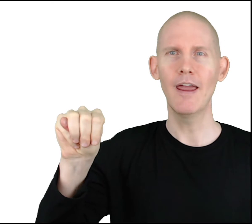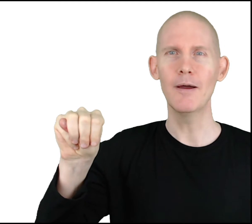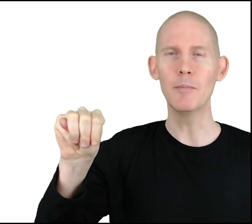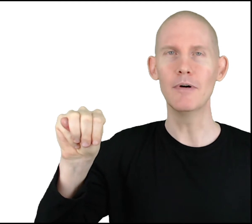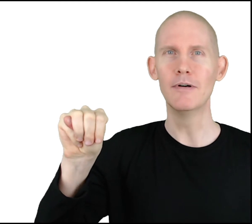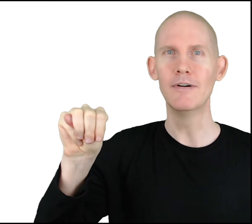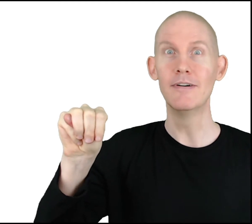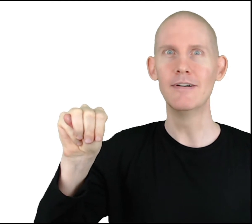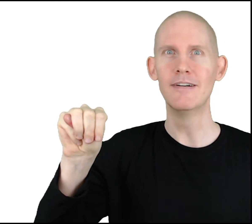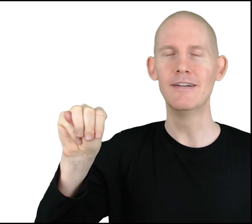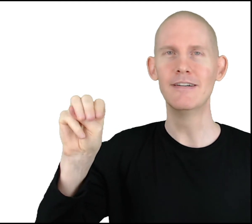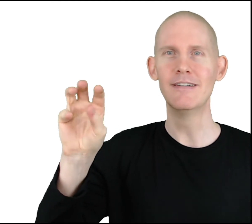M.